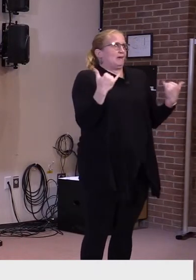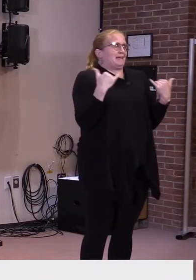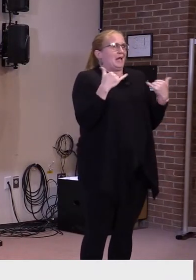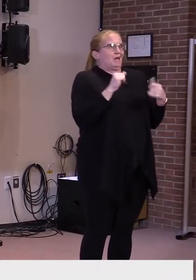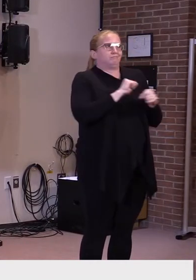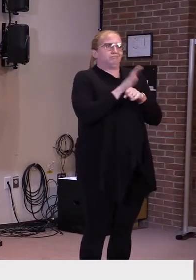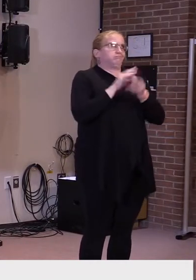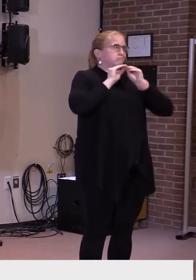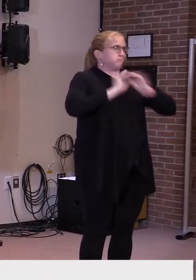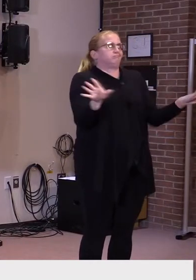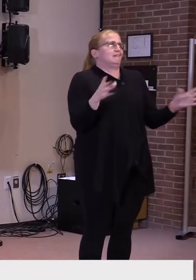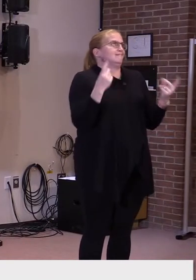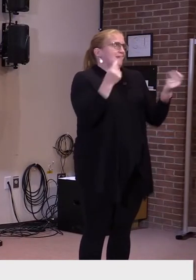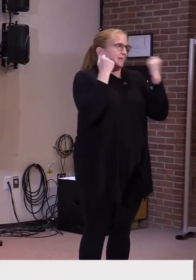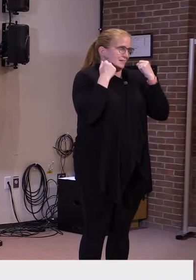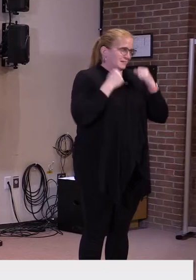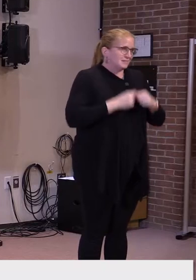to